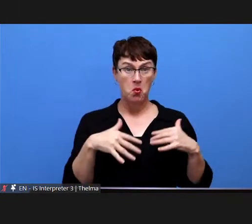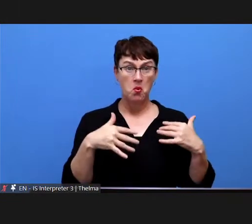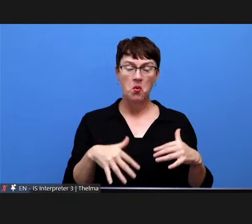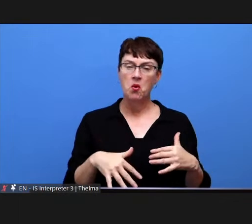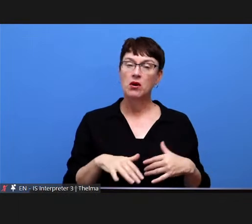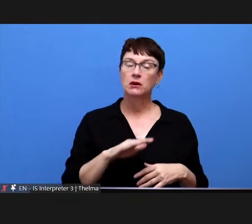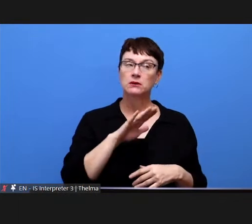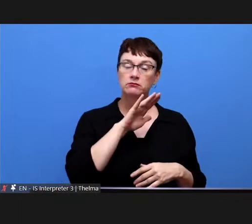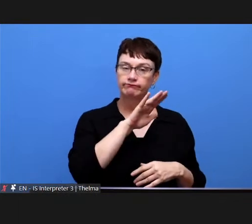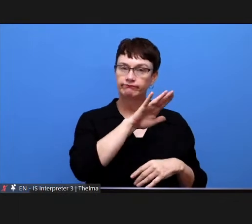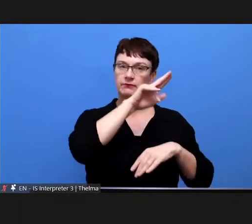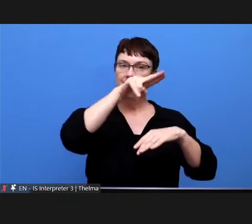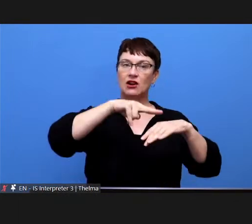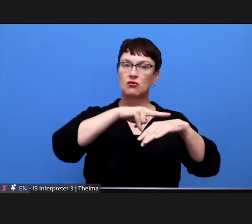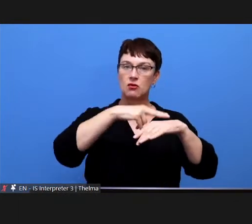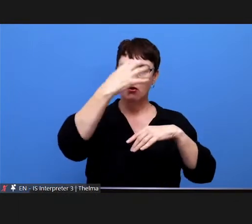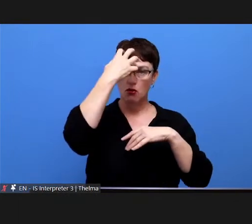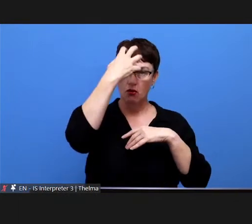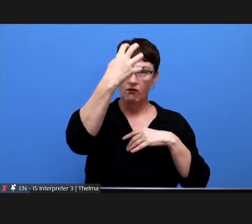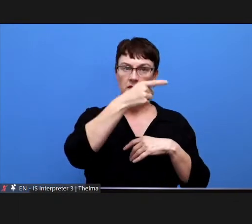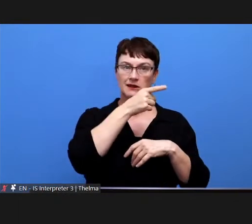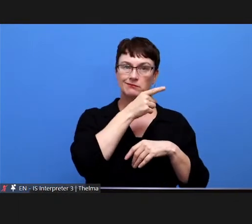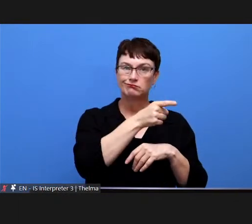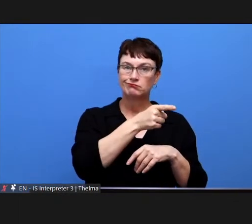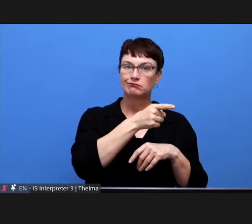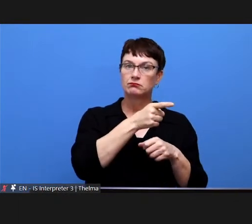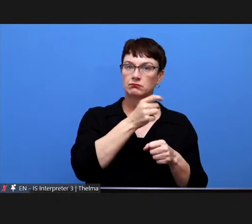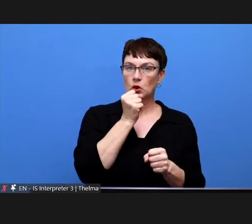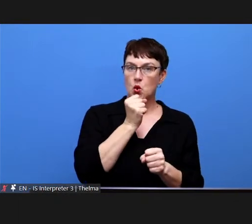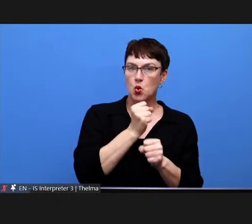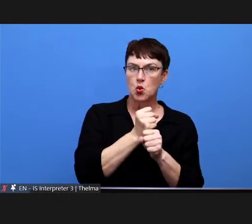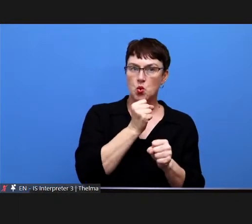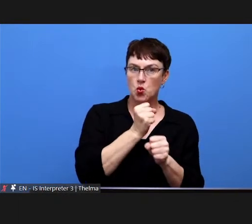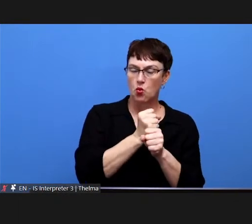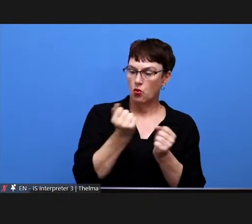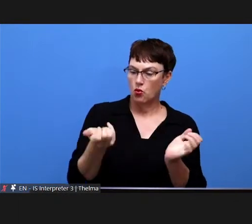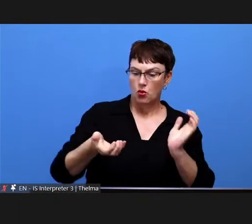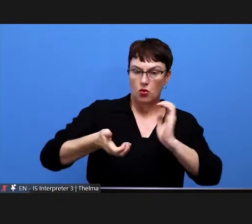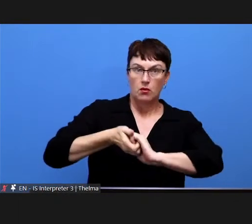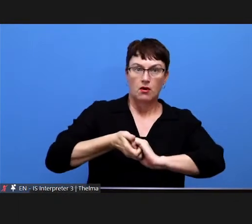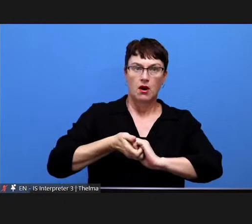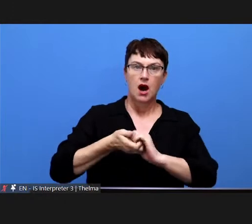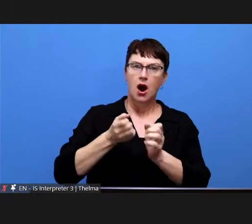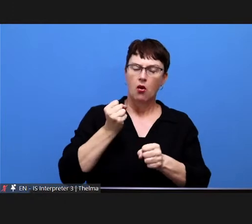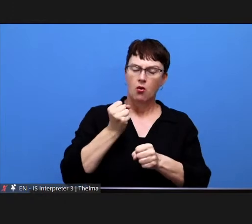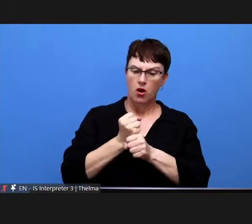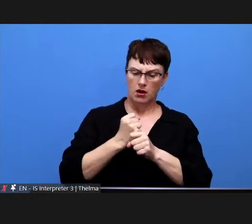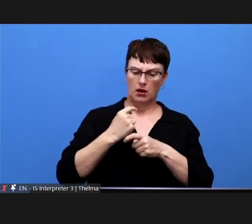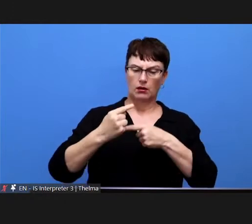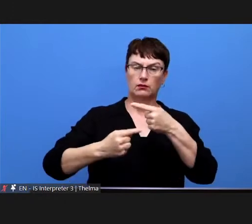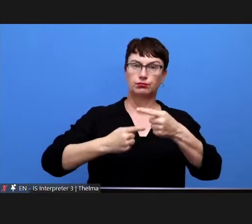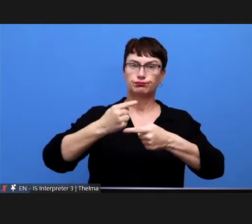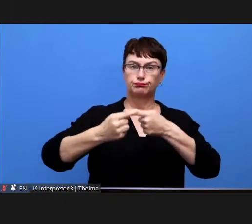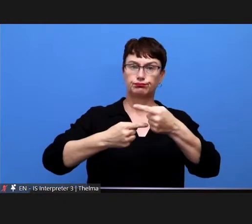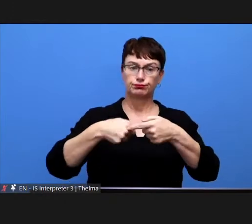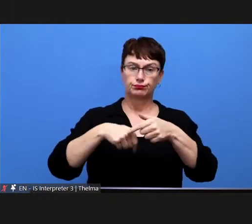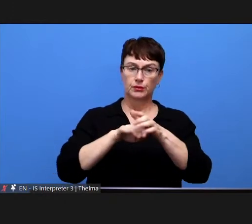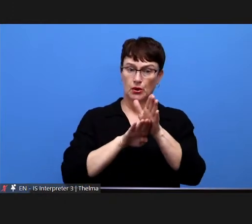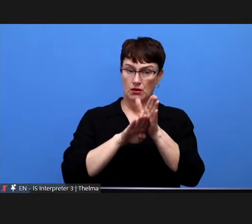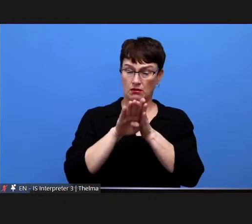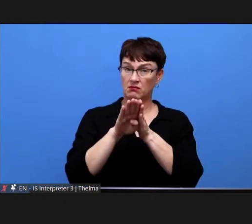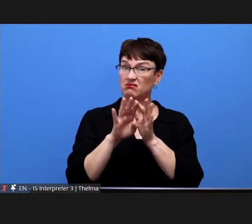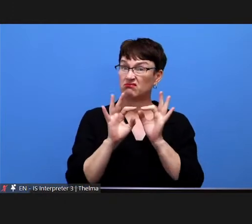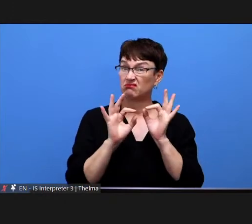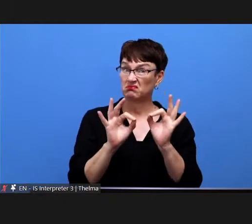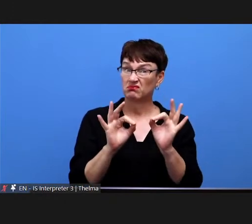providing all the guidance, on the strategic planning, but also on collecting the data. We not also the challenge you mentioned. I think that's a challenge many